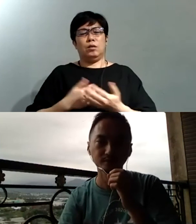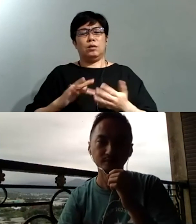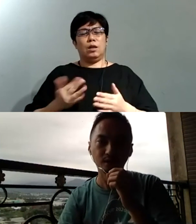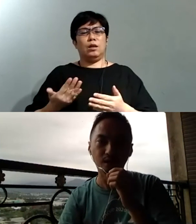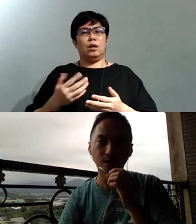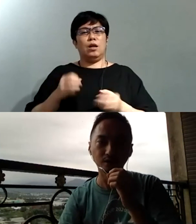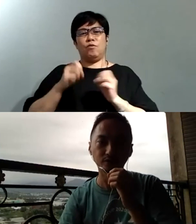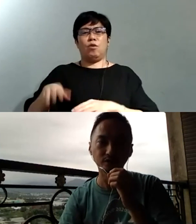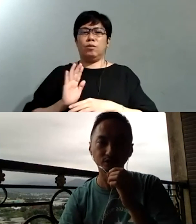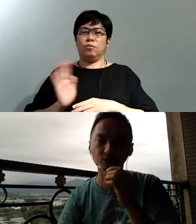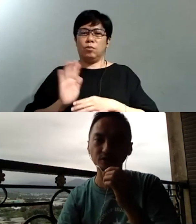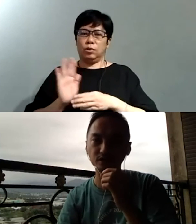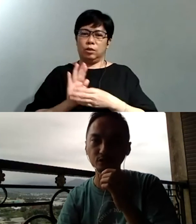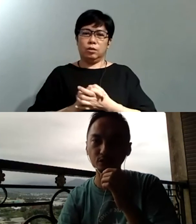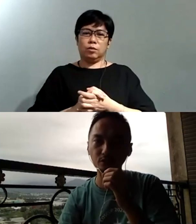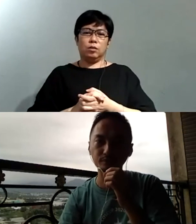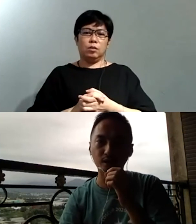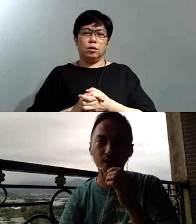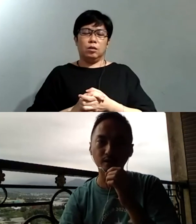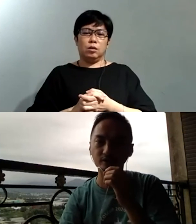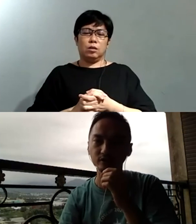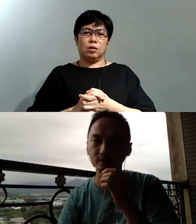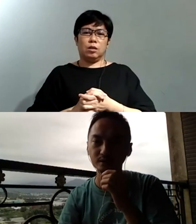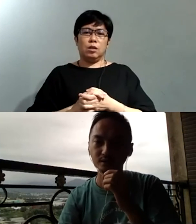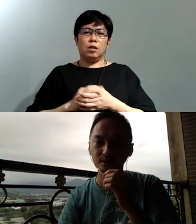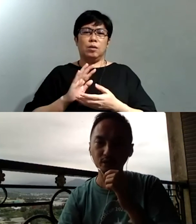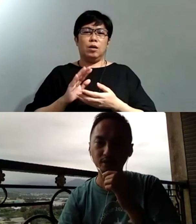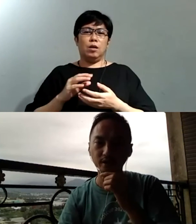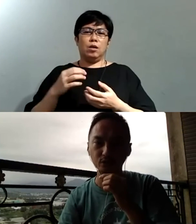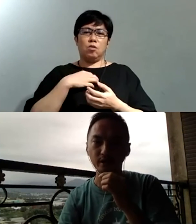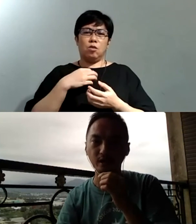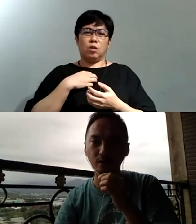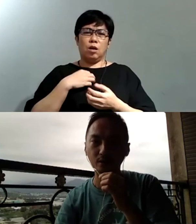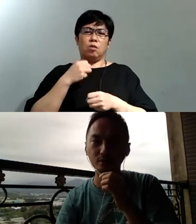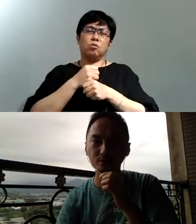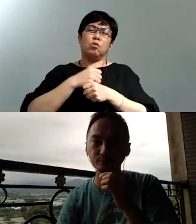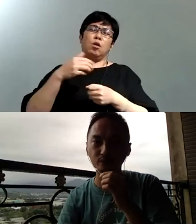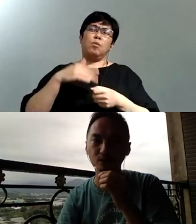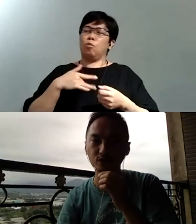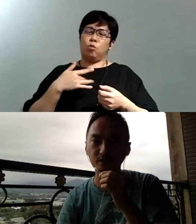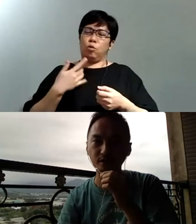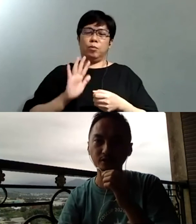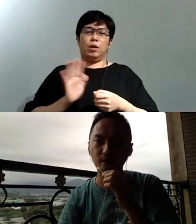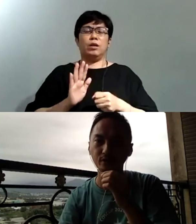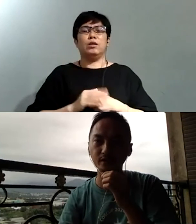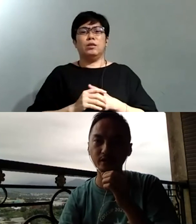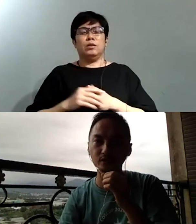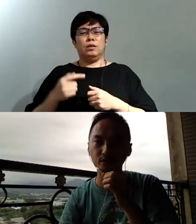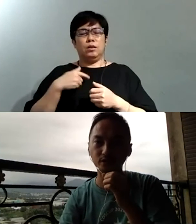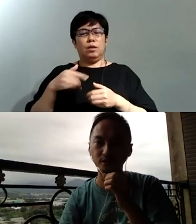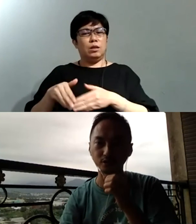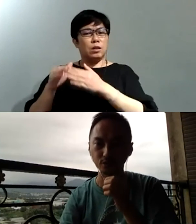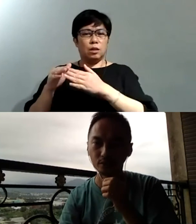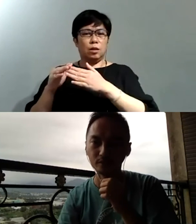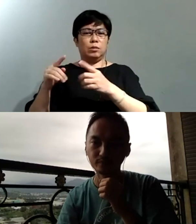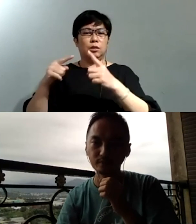think it's useless to do anything. We can create our own democracy in the area that we